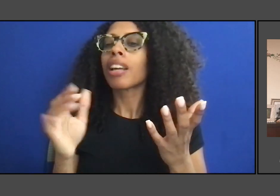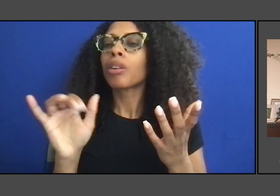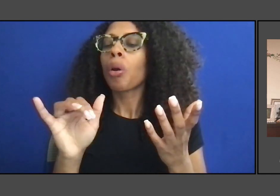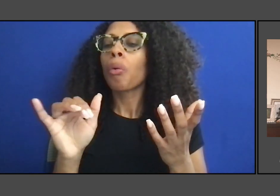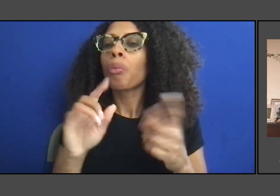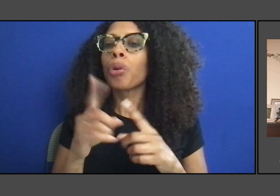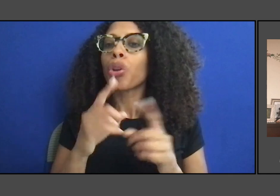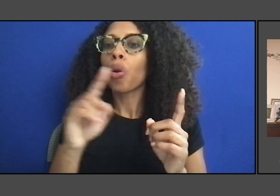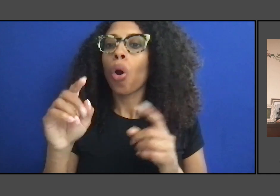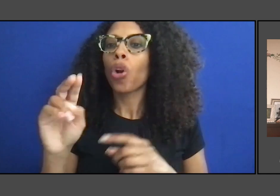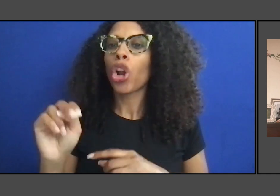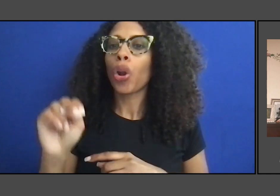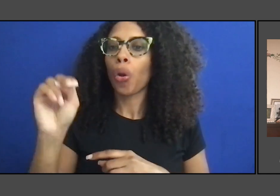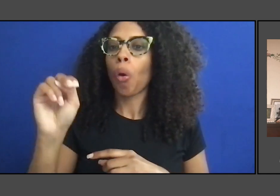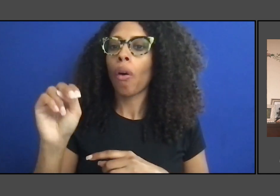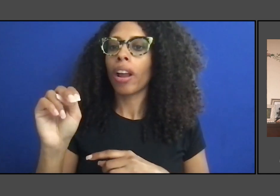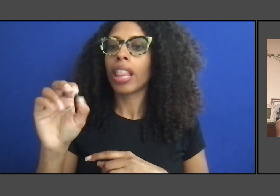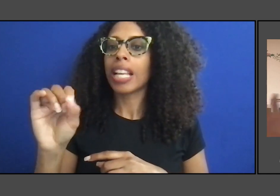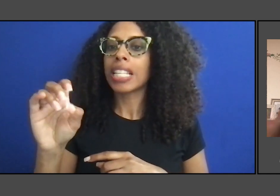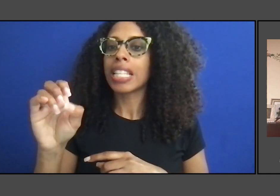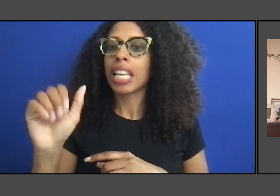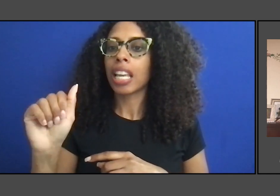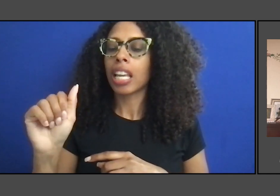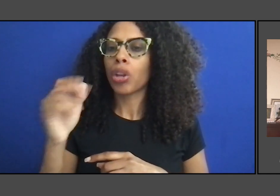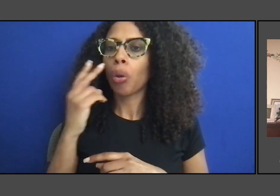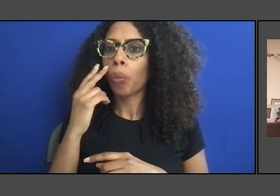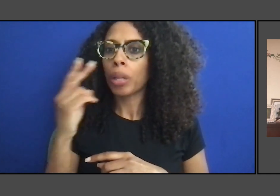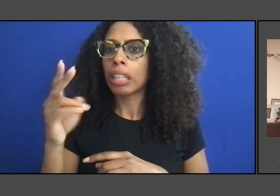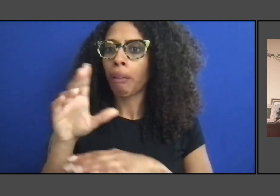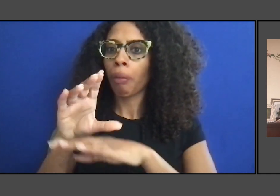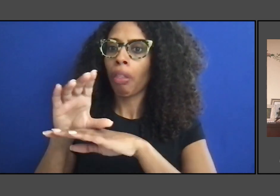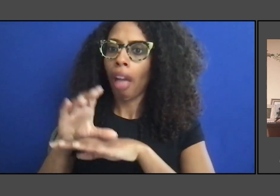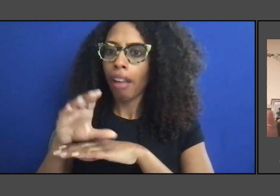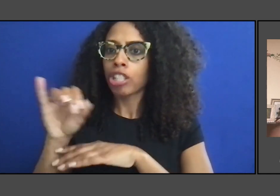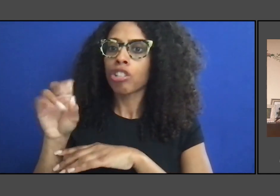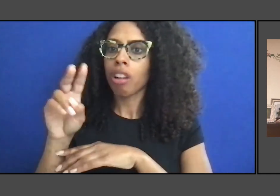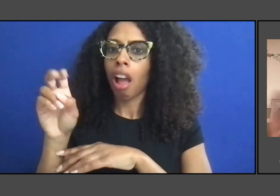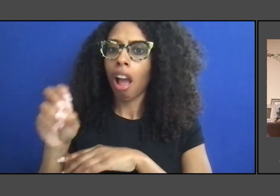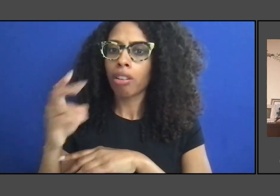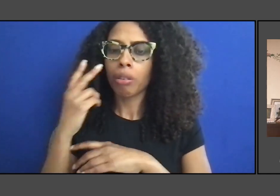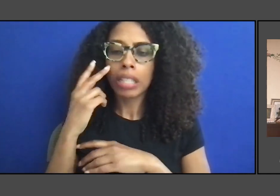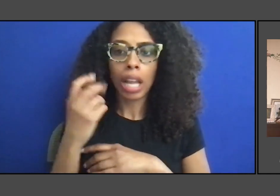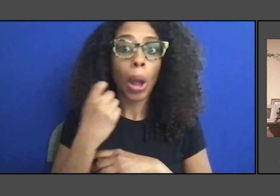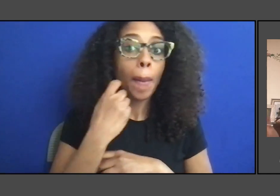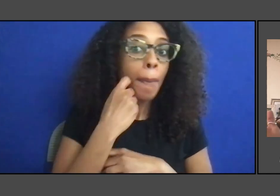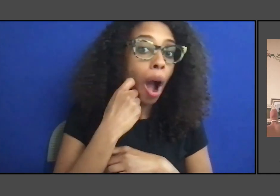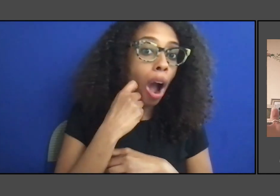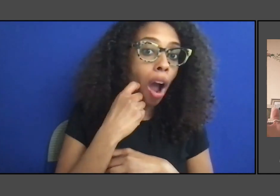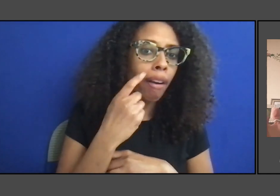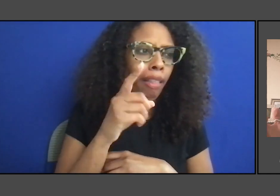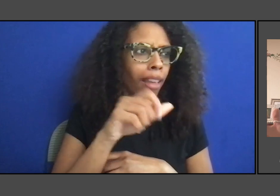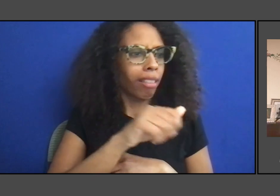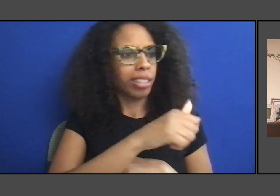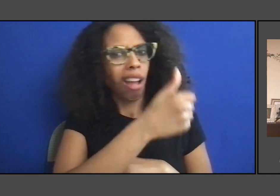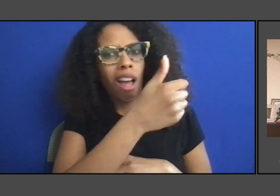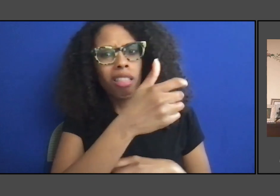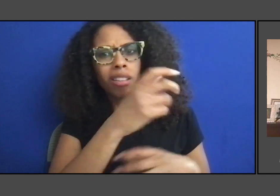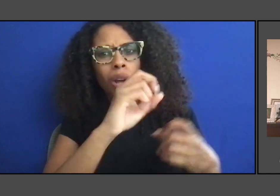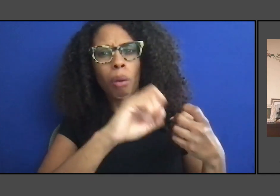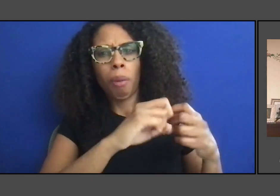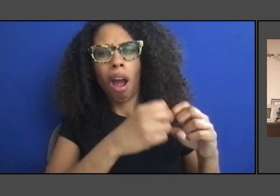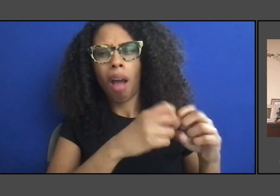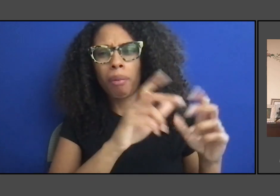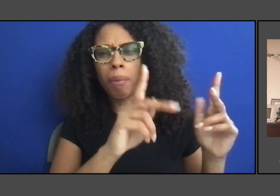see, classic jazz, you'll see, modern stuff. And then there's a whole other problem with people that have nothing to do